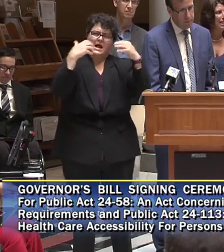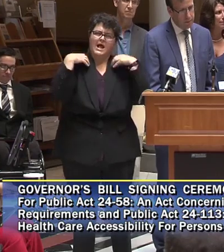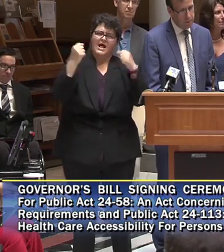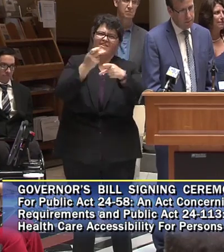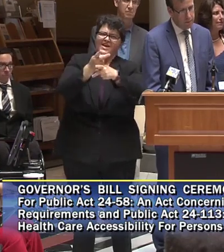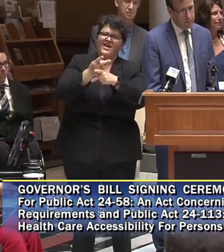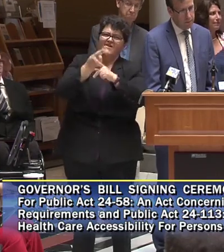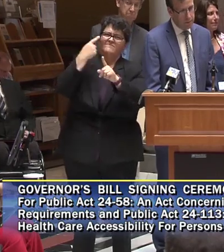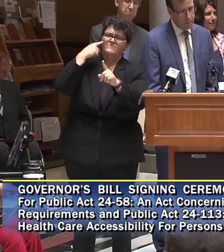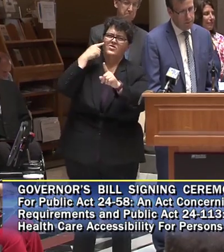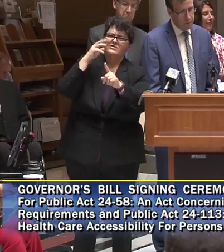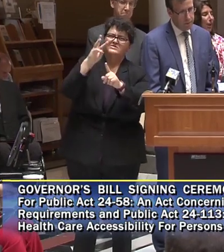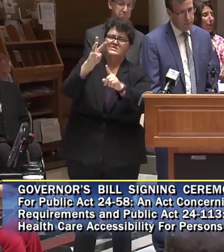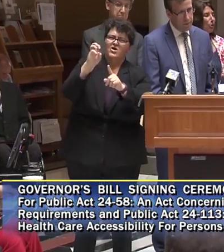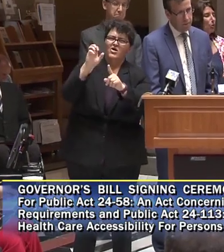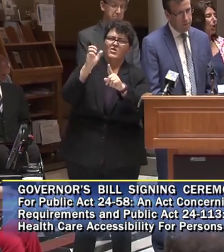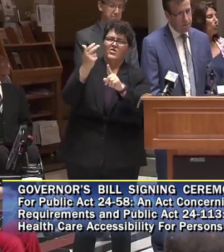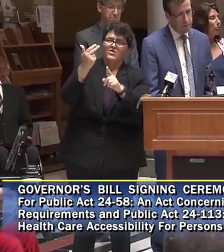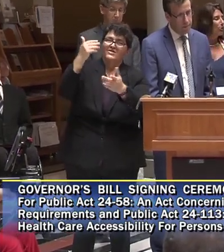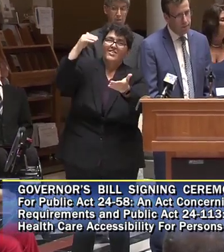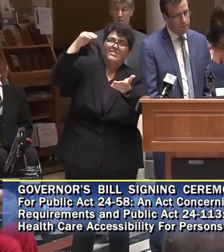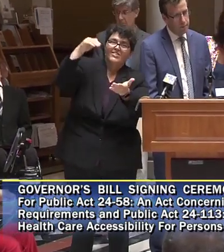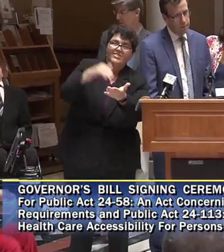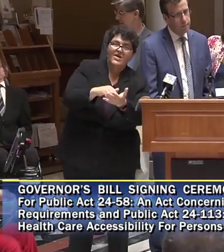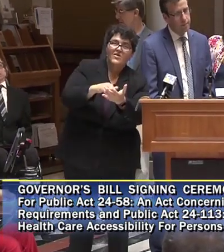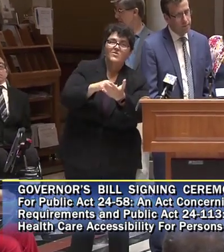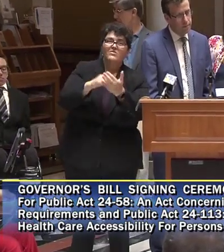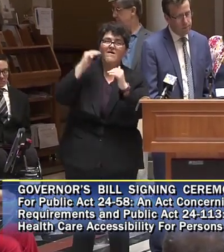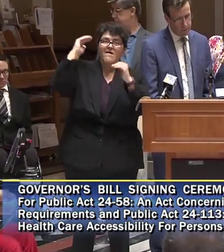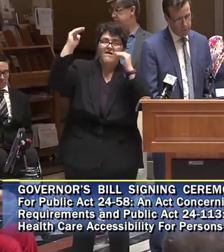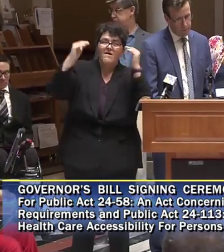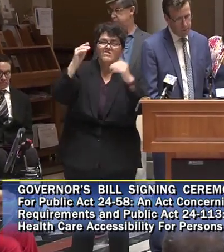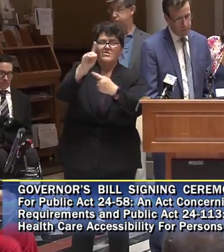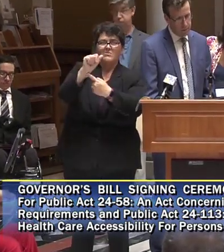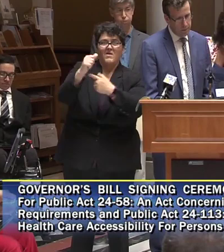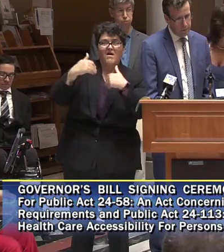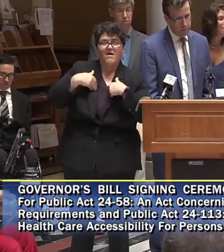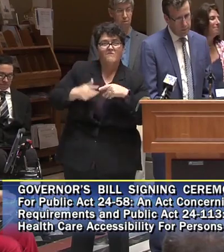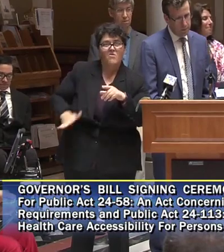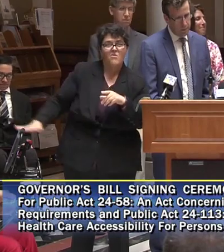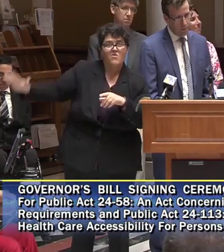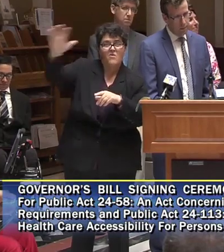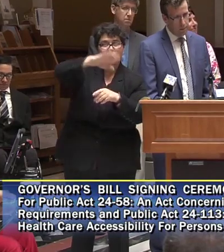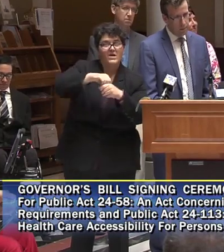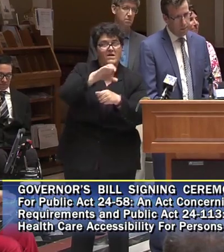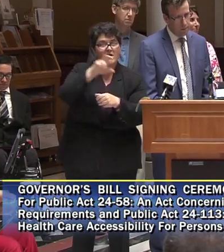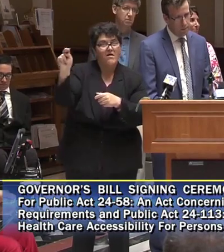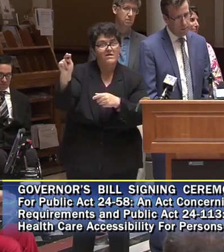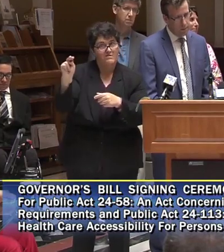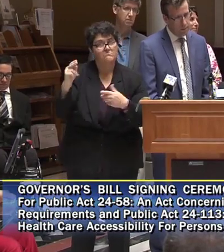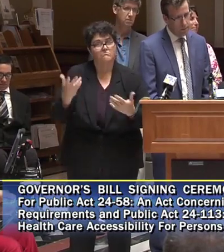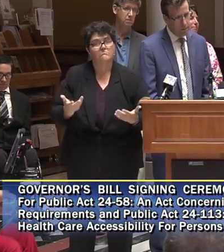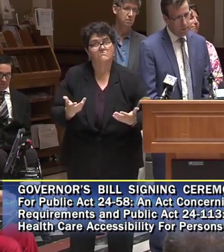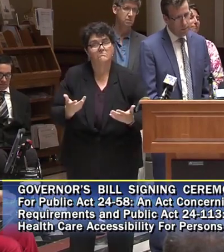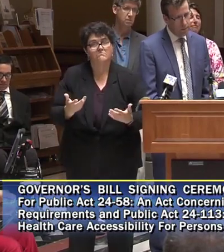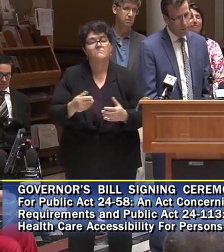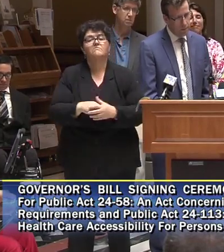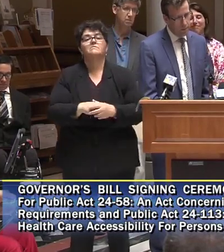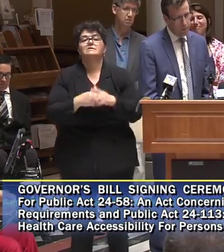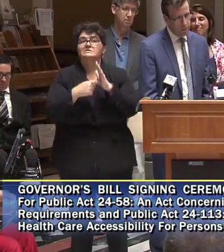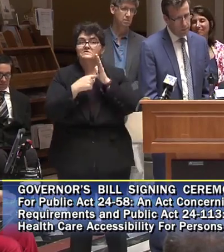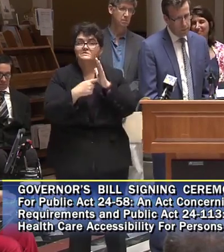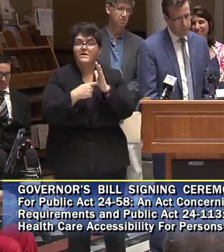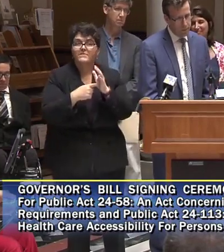613,000 adults with disabilities in our state. As a couple of examples, we note the need to ensure